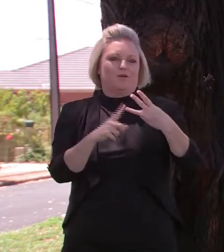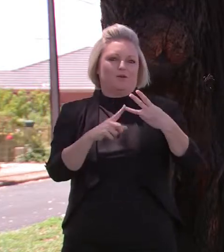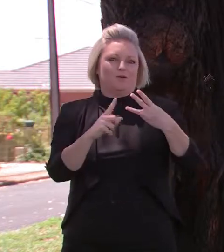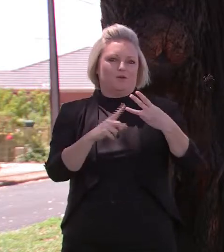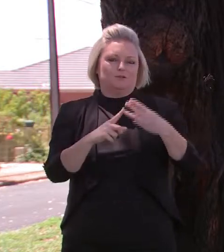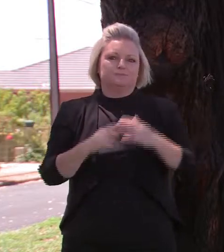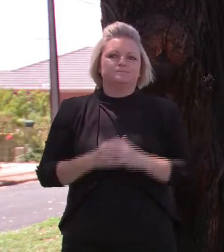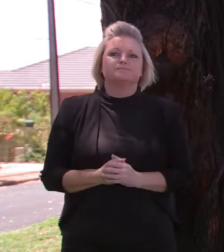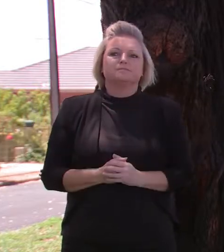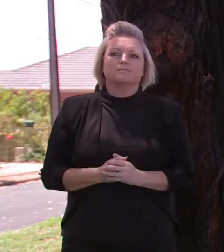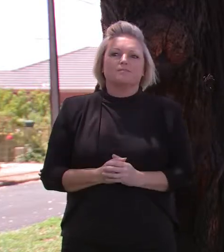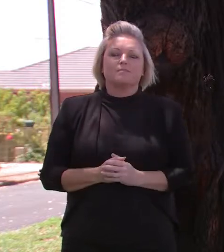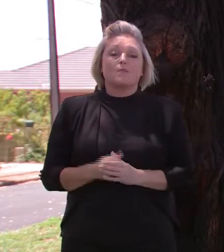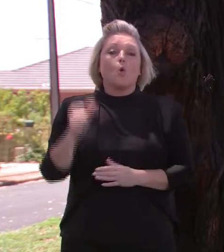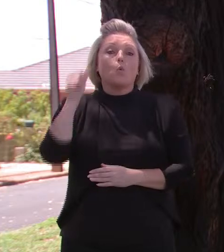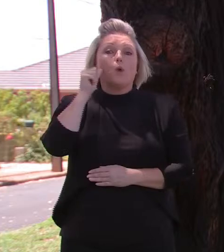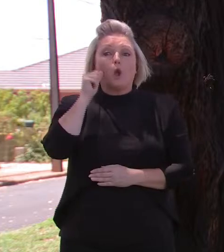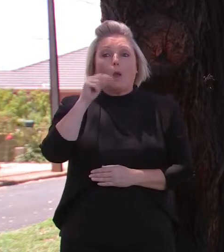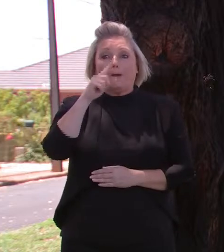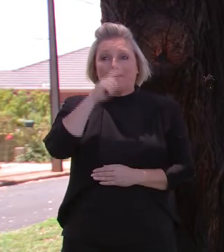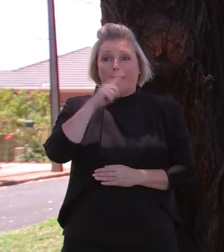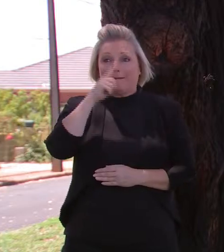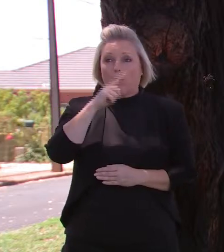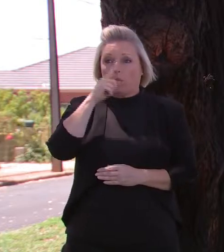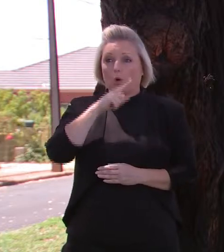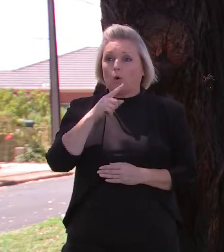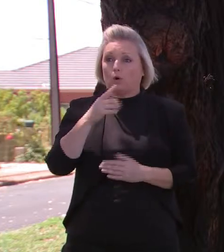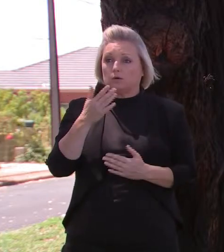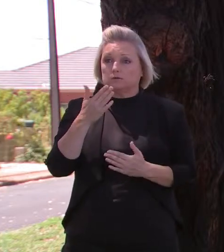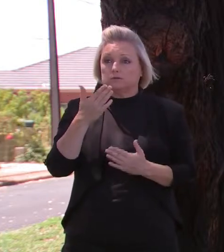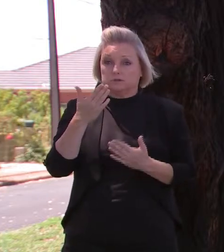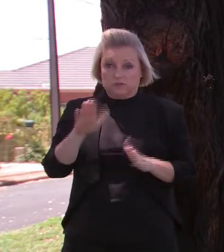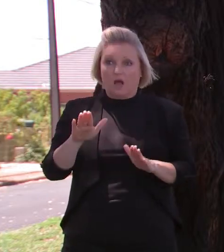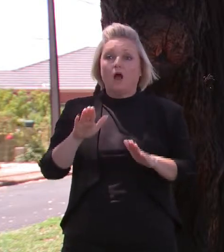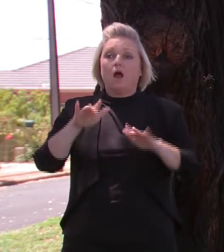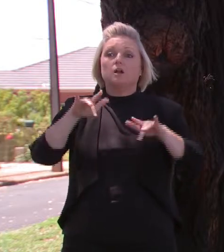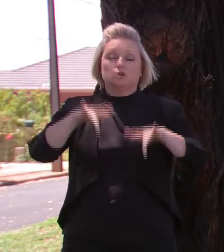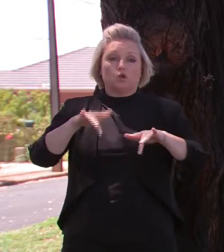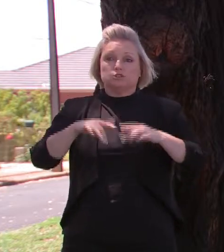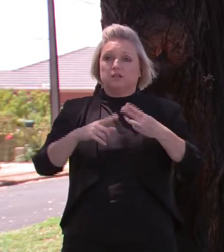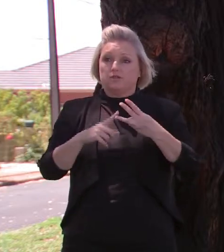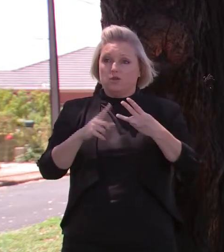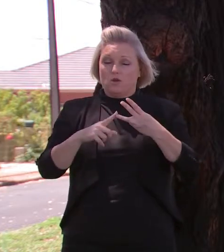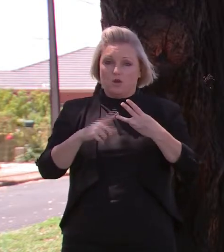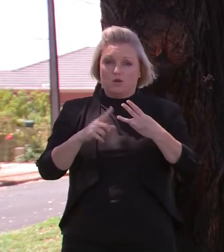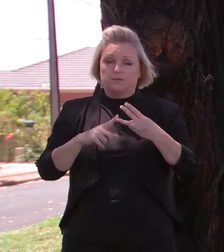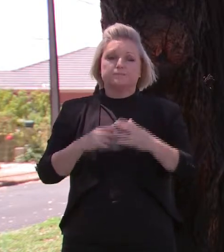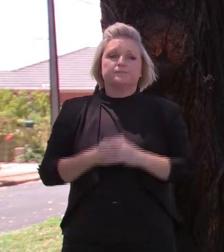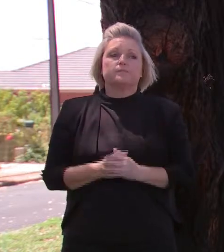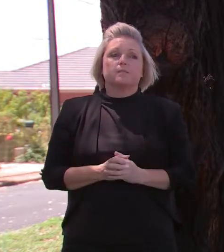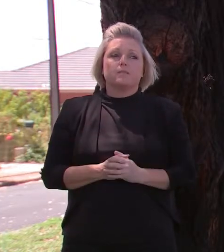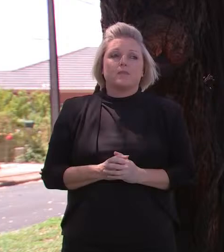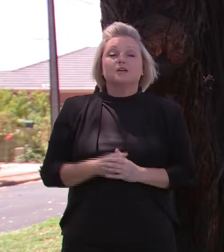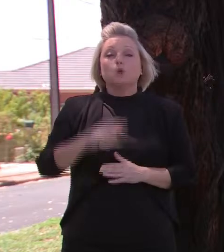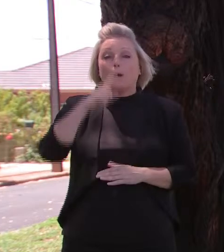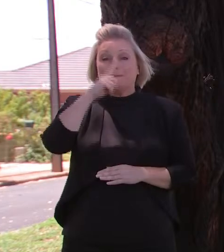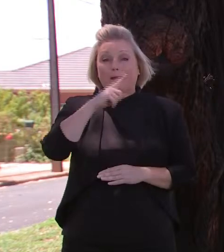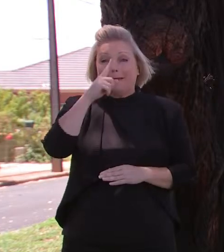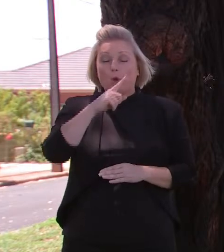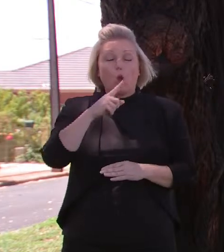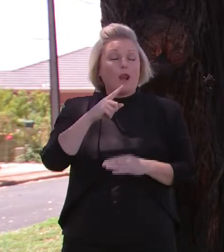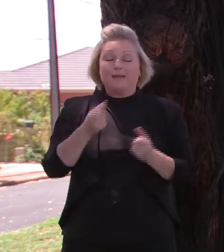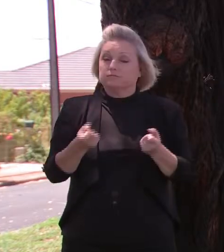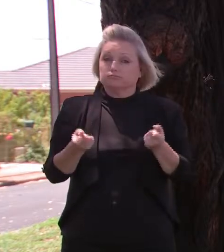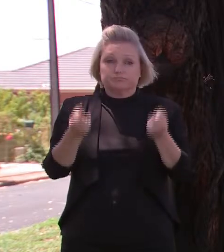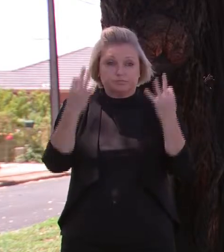vaccinated, so at least have had their first 2 shots, plus their booster if it's eligible. We know that those people that are not fully vaccinated are